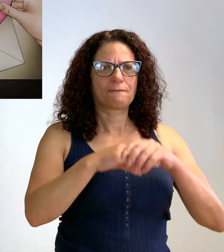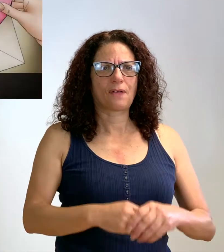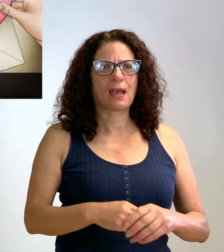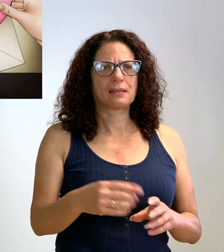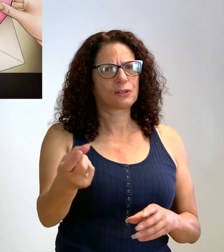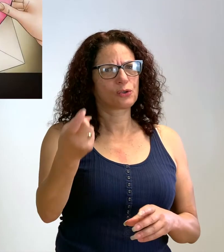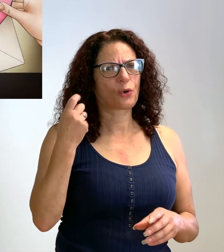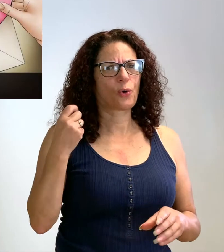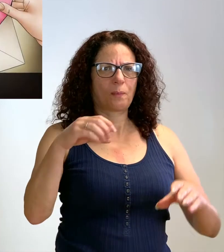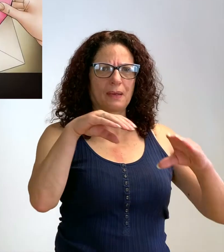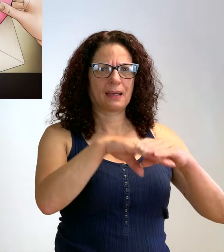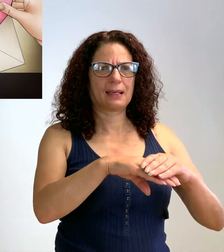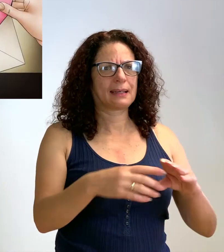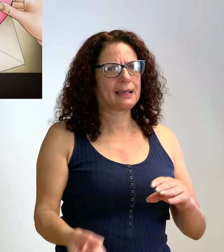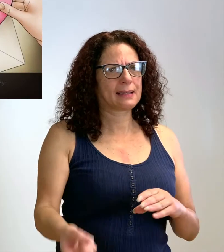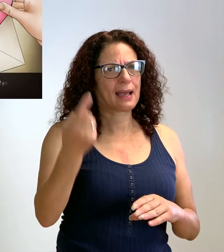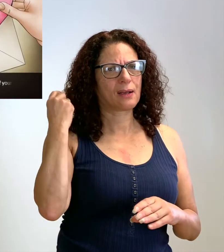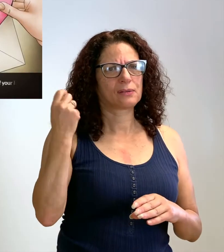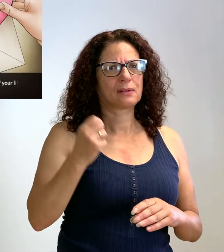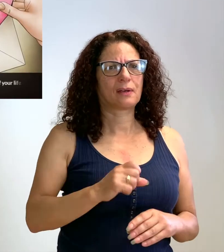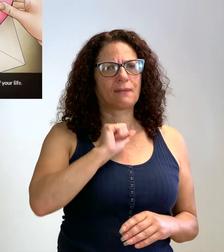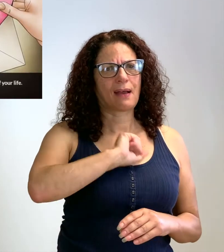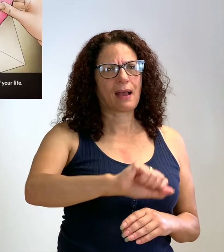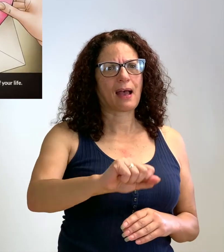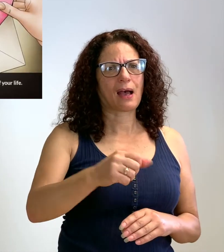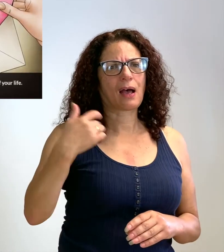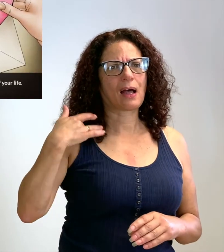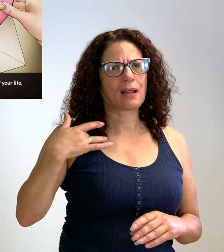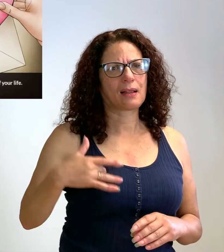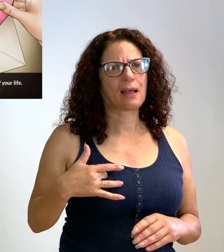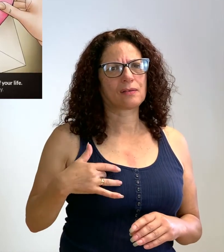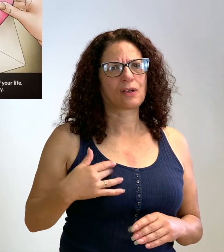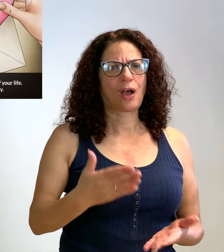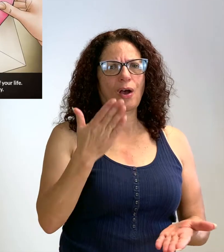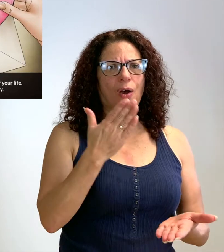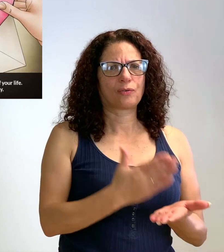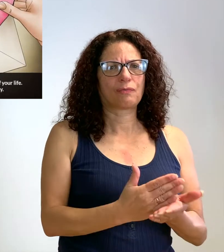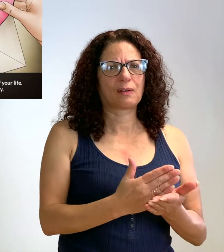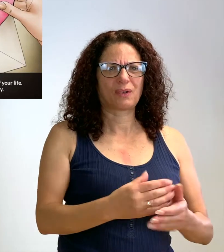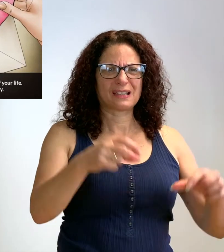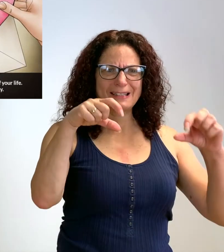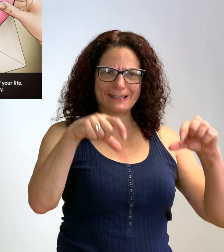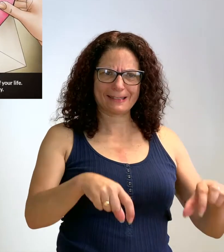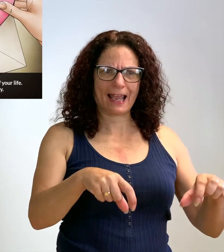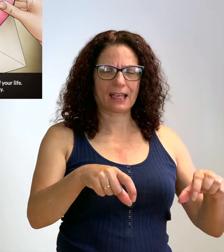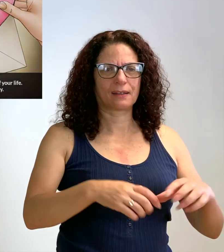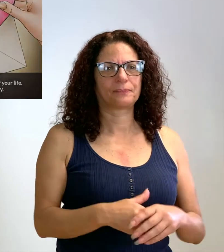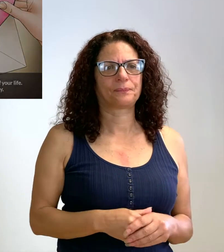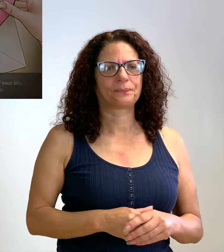Friends come in and out of your lives. Only real ones stays.